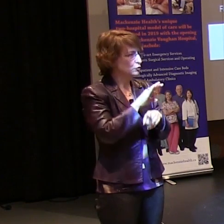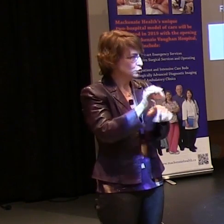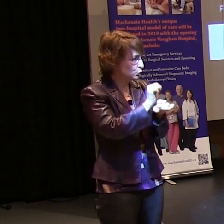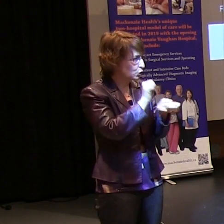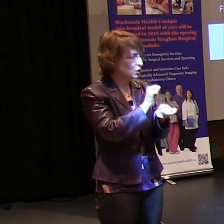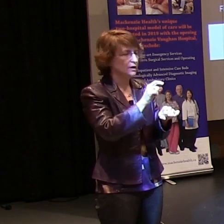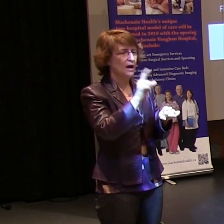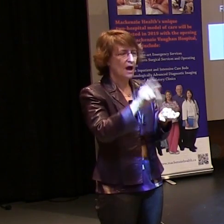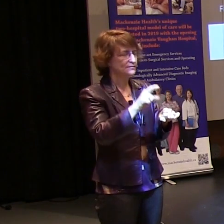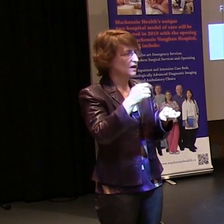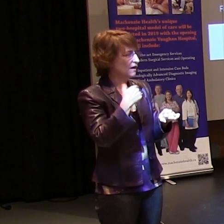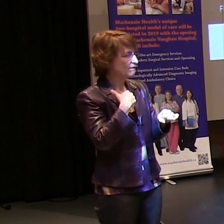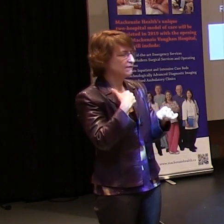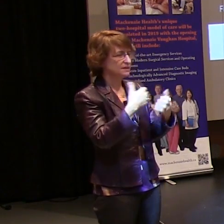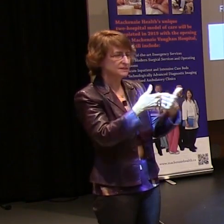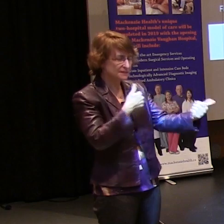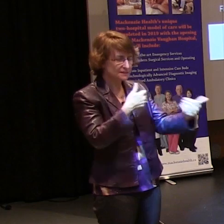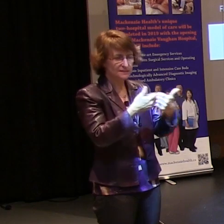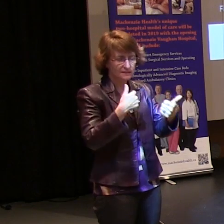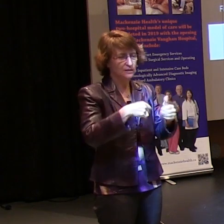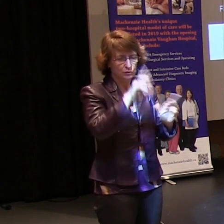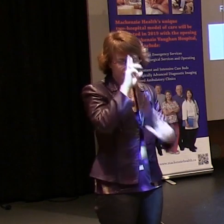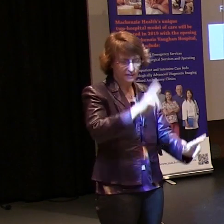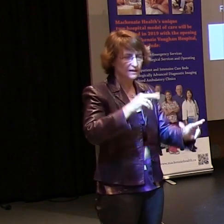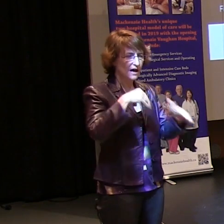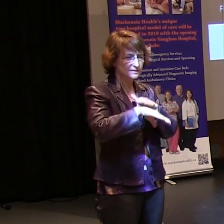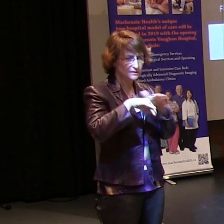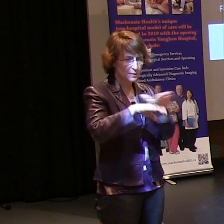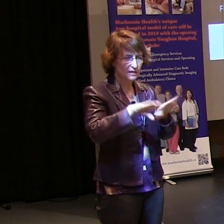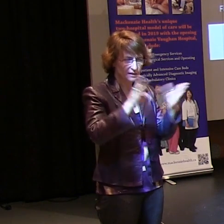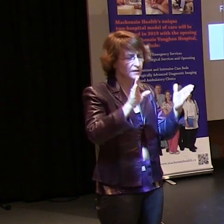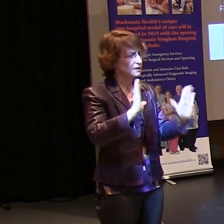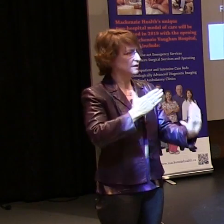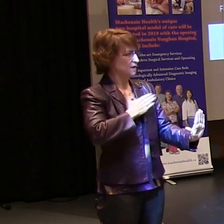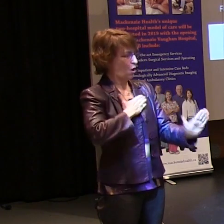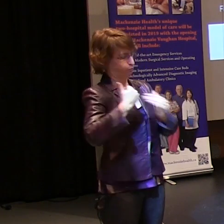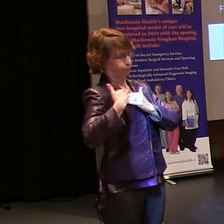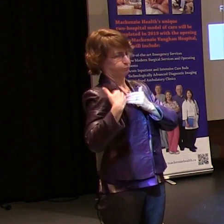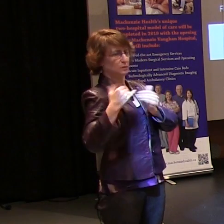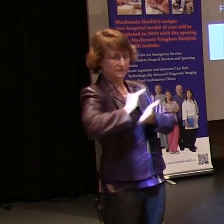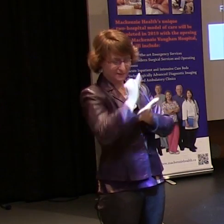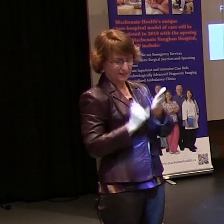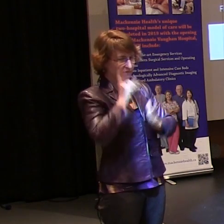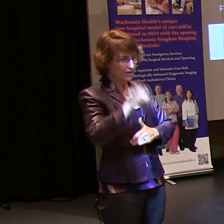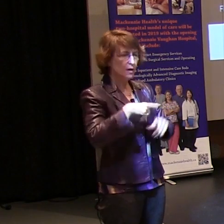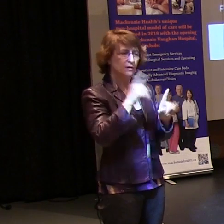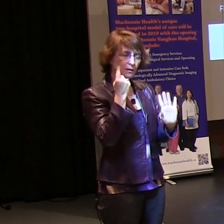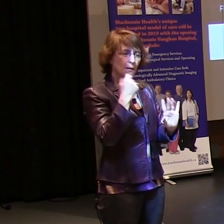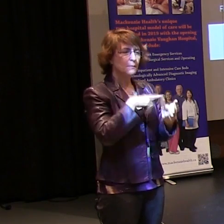distances, respecting accessibility. That's our complex and our responsibility to design, but we want to